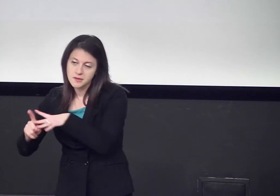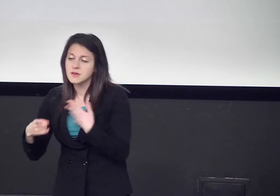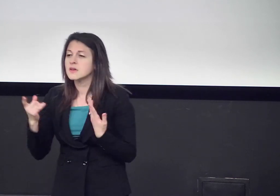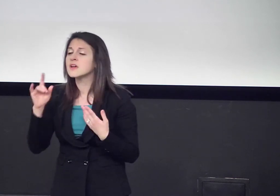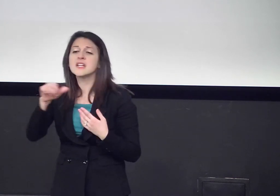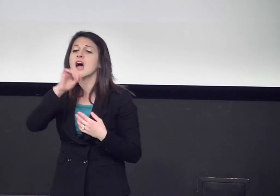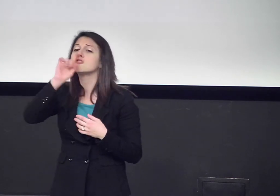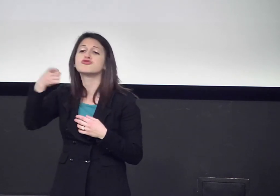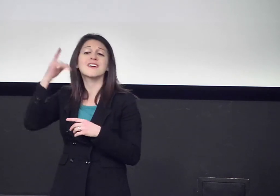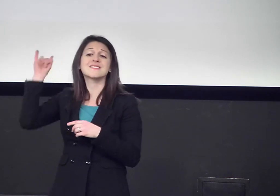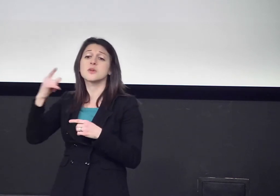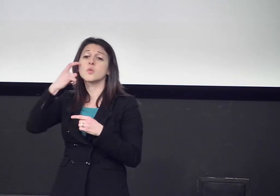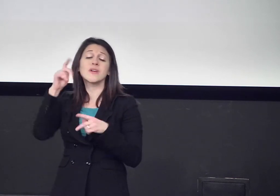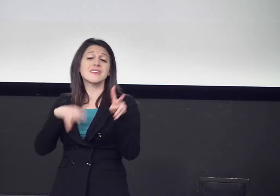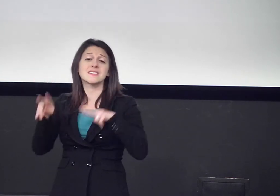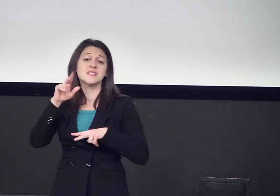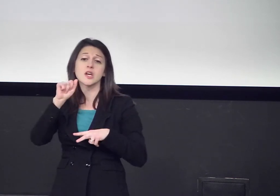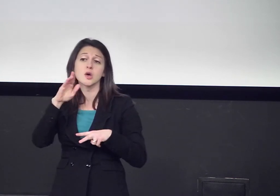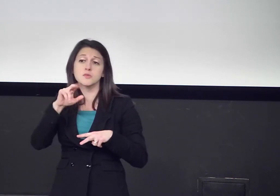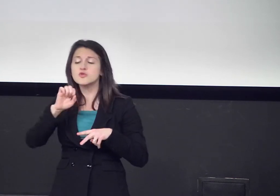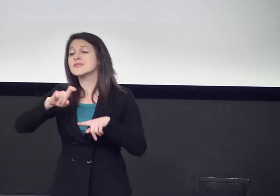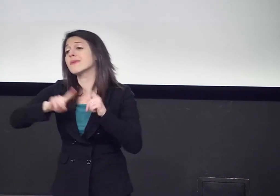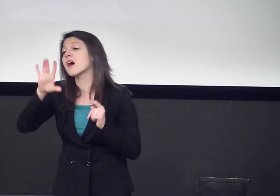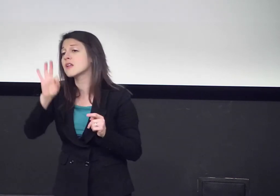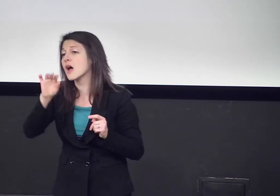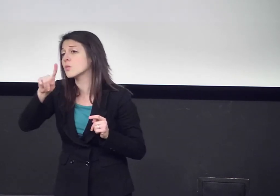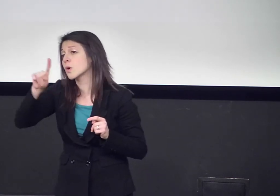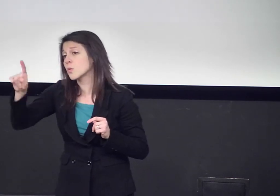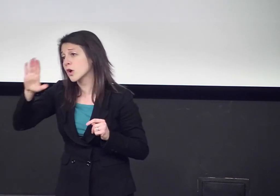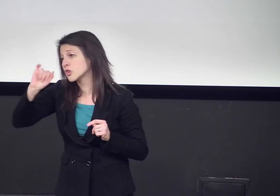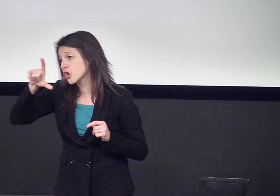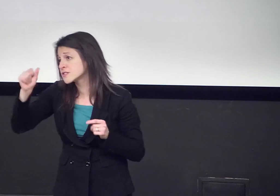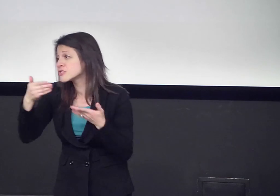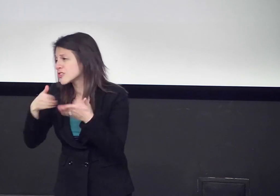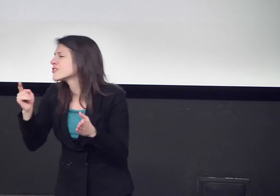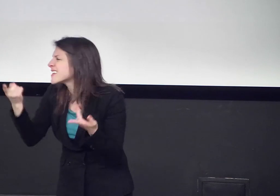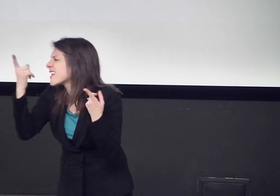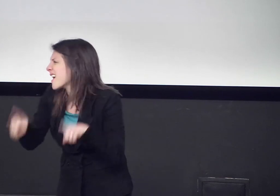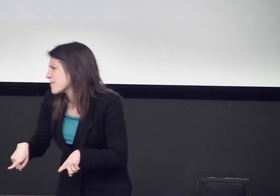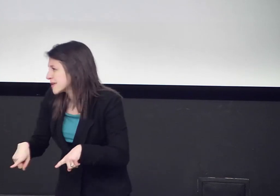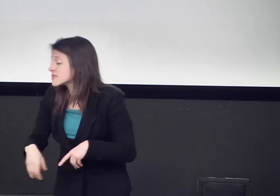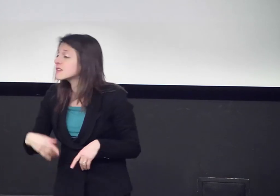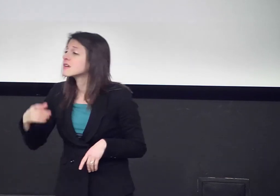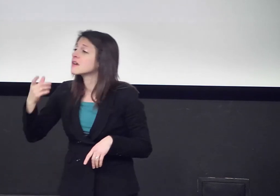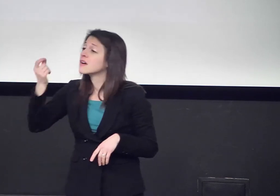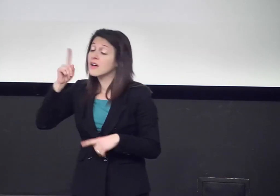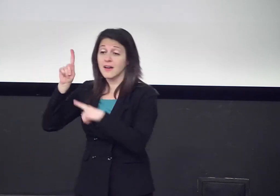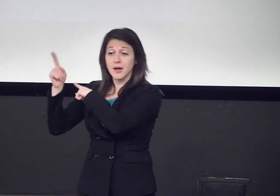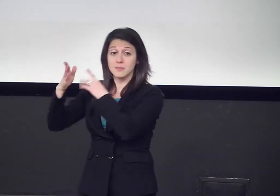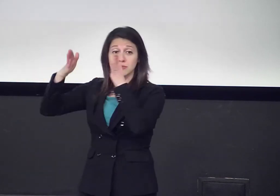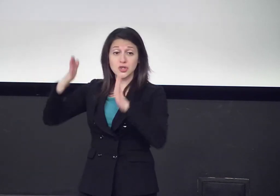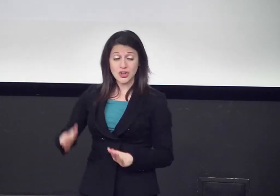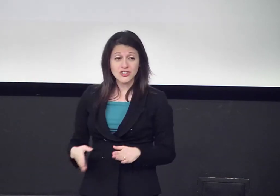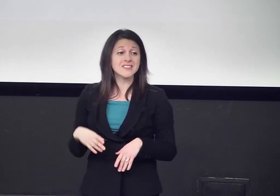So this type of situation does occur, not just when you're witnessing abuse, but even for 911 calls in